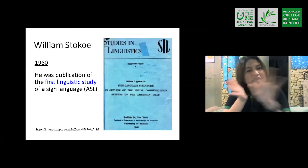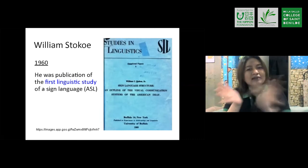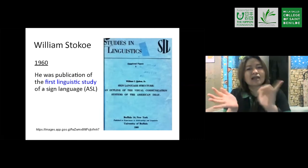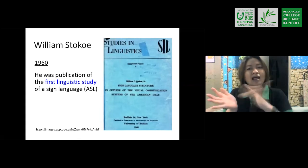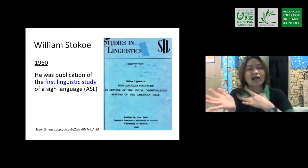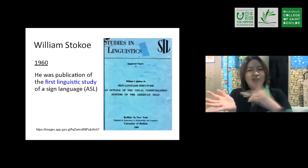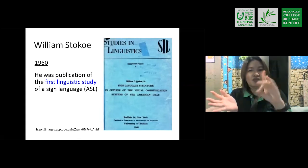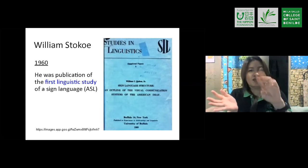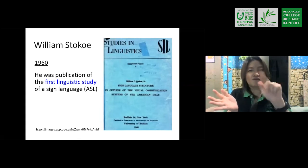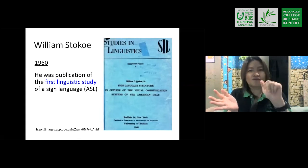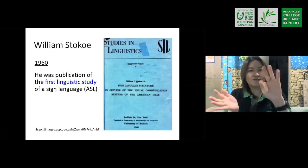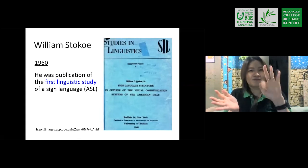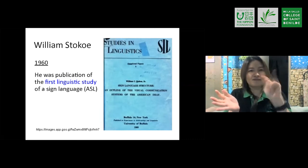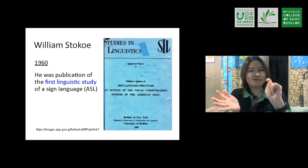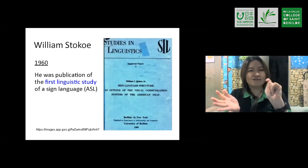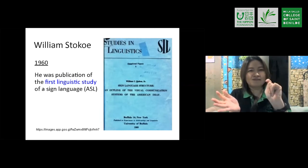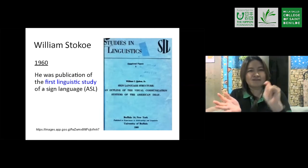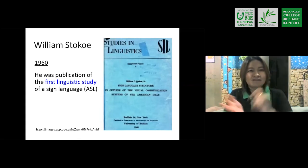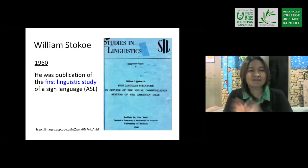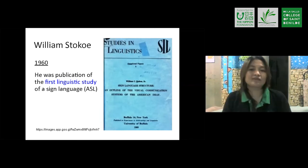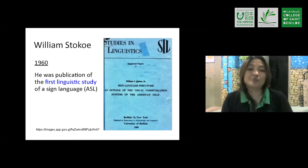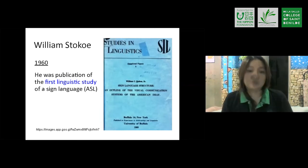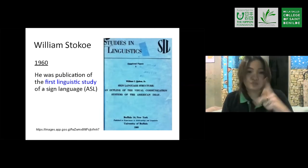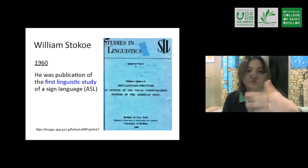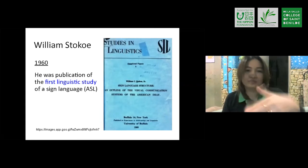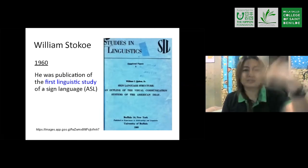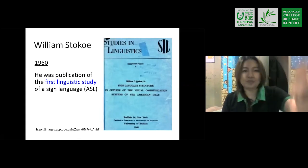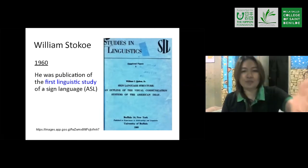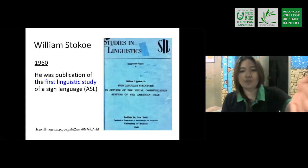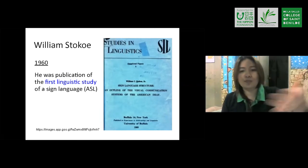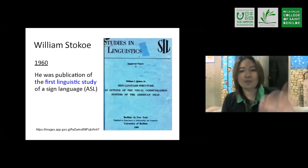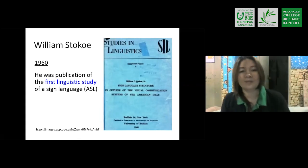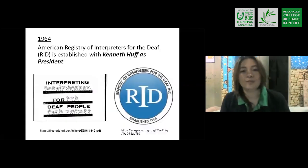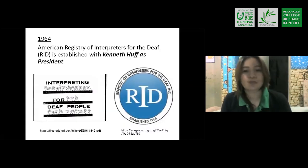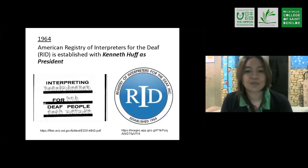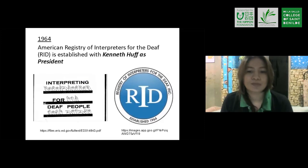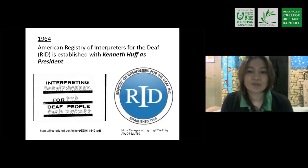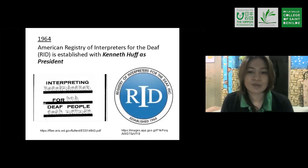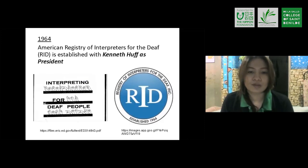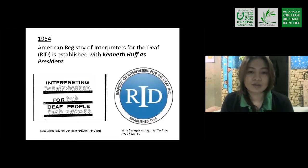But this wasn't a formal study. This was just a draft.